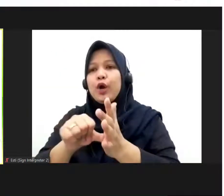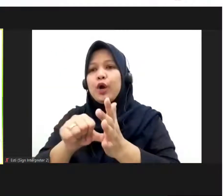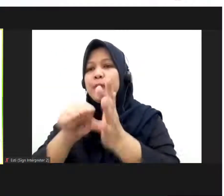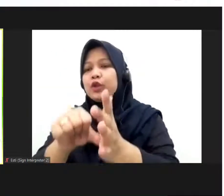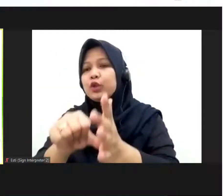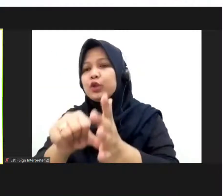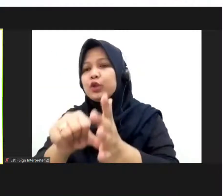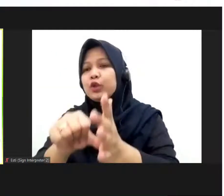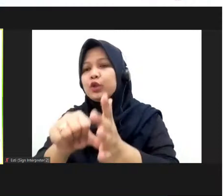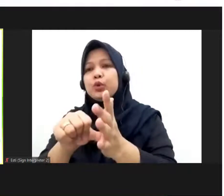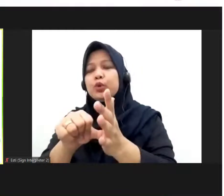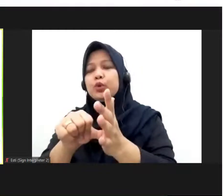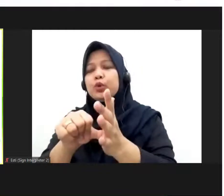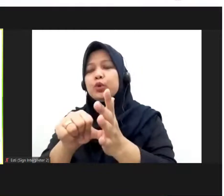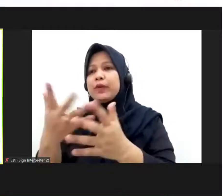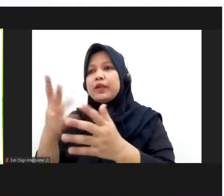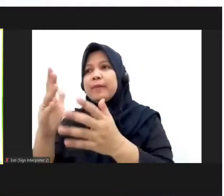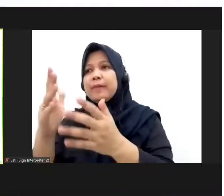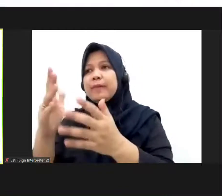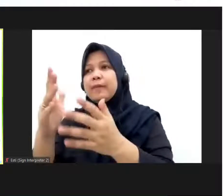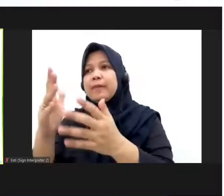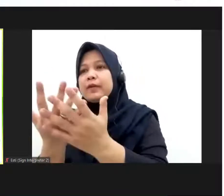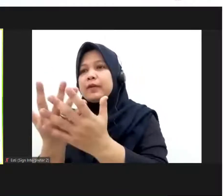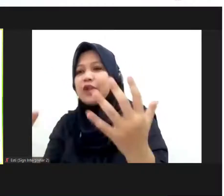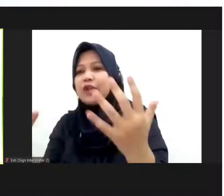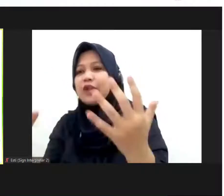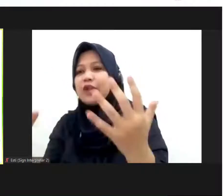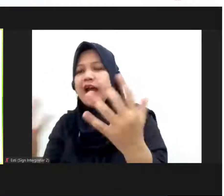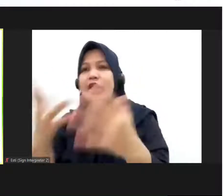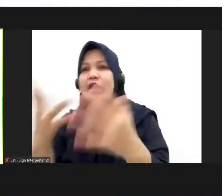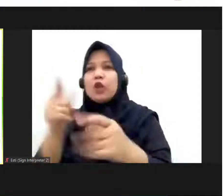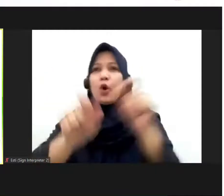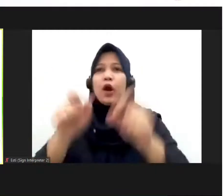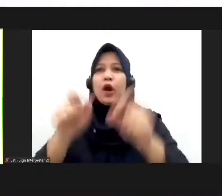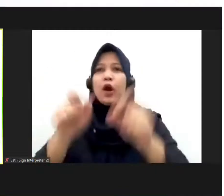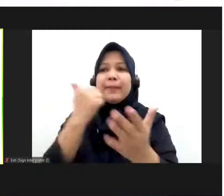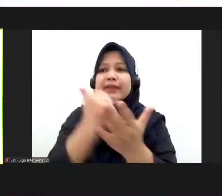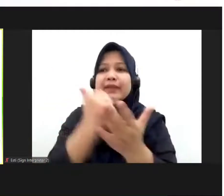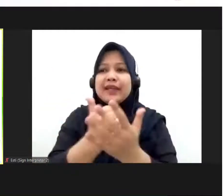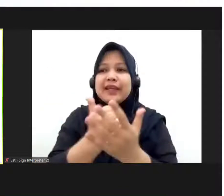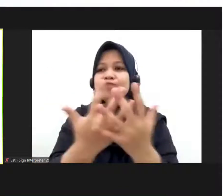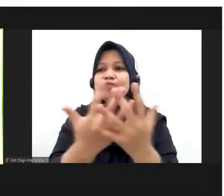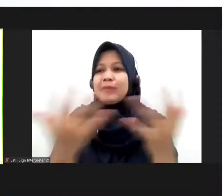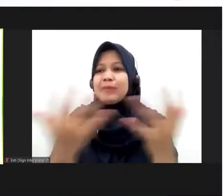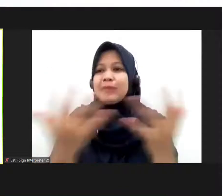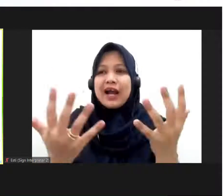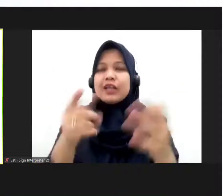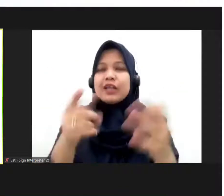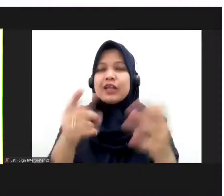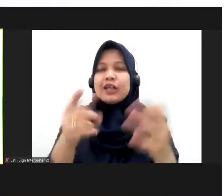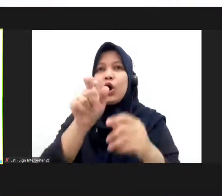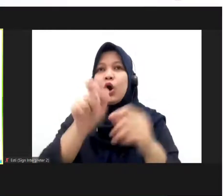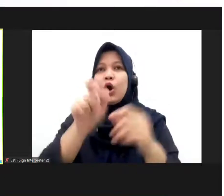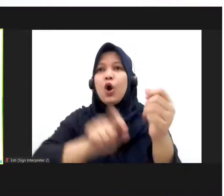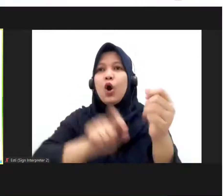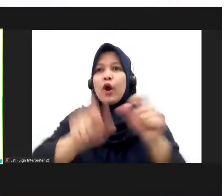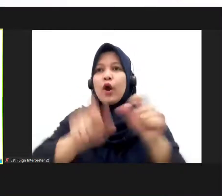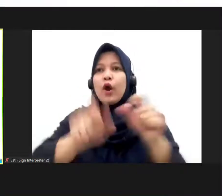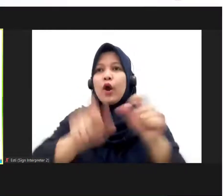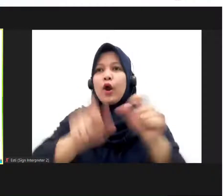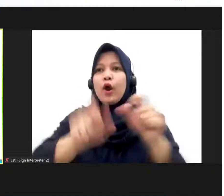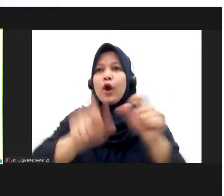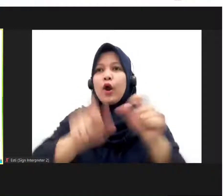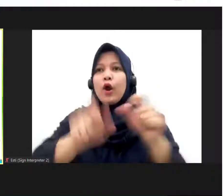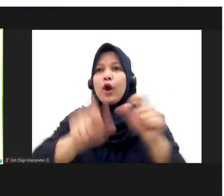and community people and community actors and humanitarian responders to have at least a